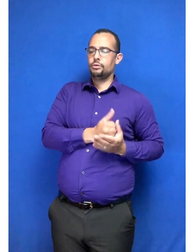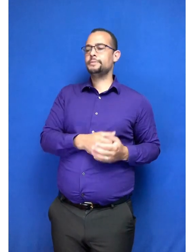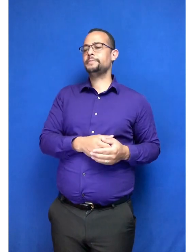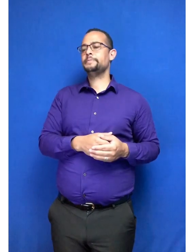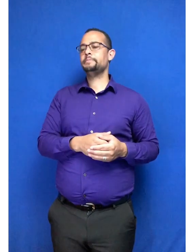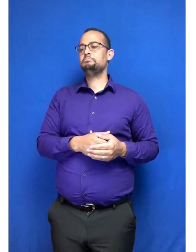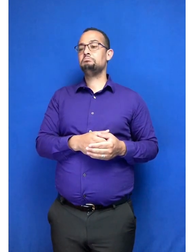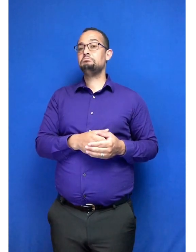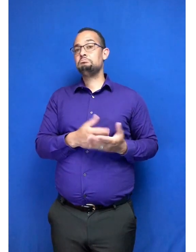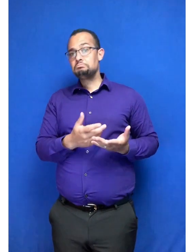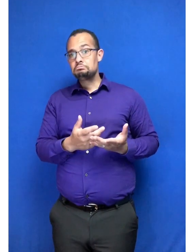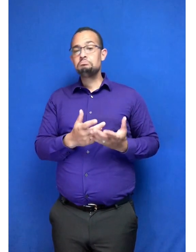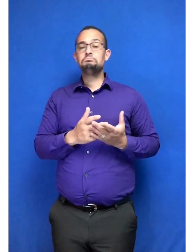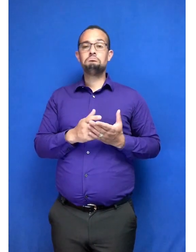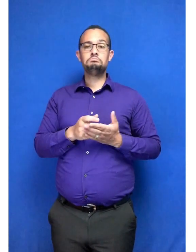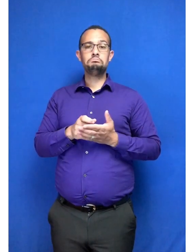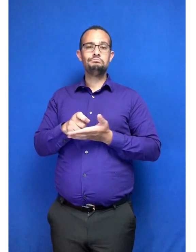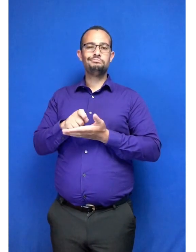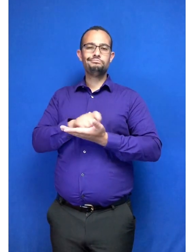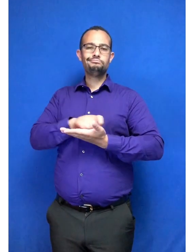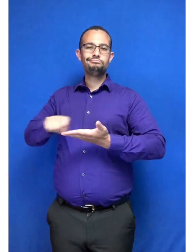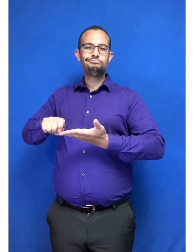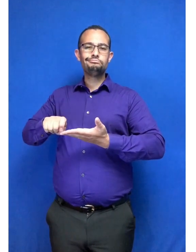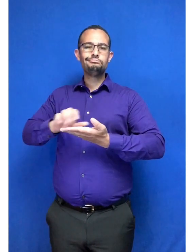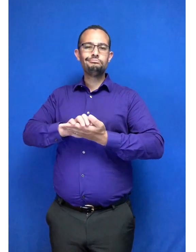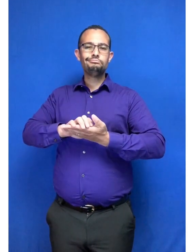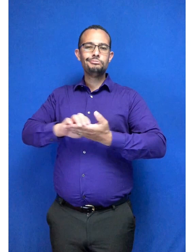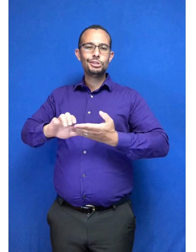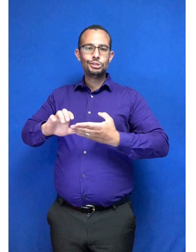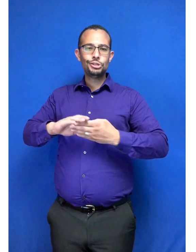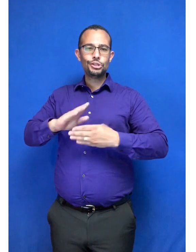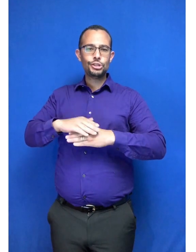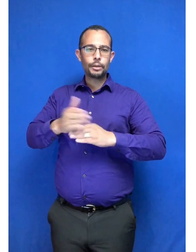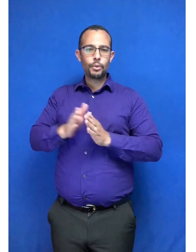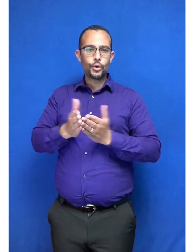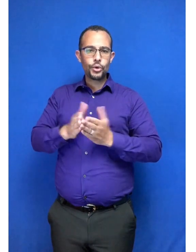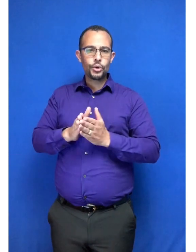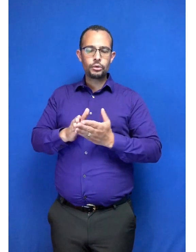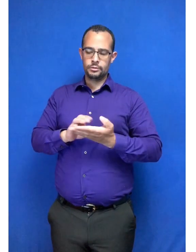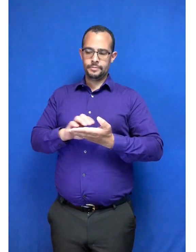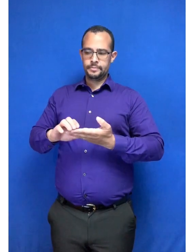Personal checkbook is a good idea. Any unpaid bills.